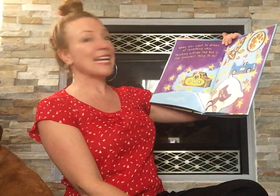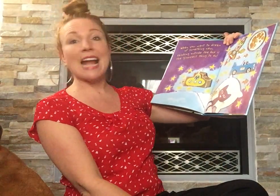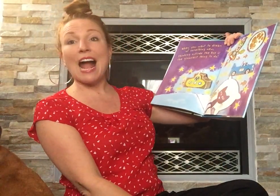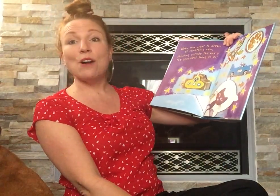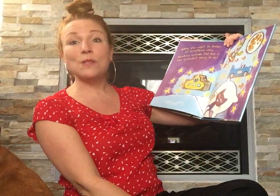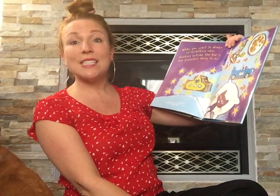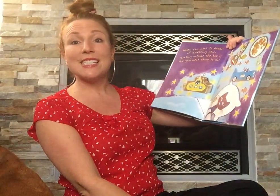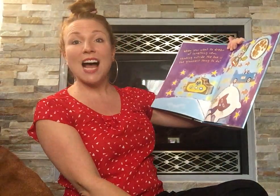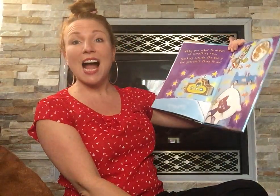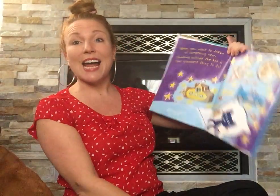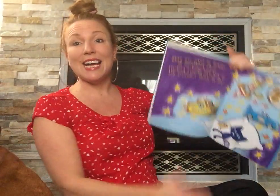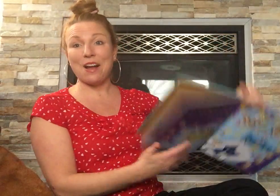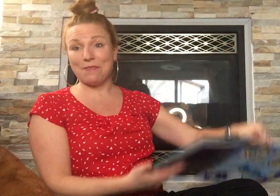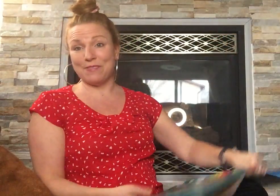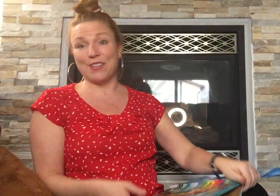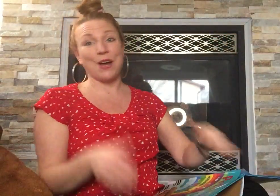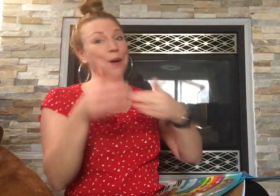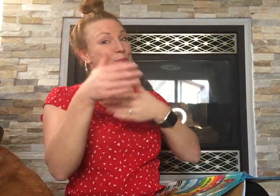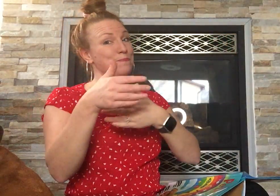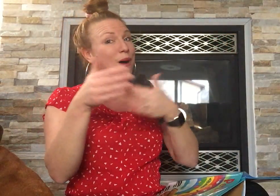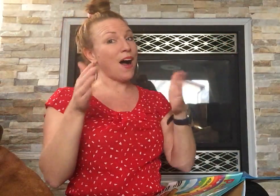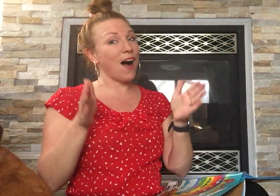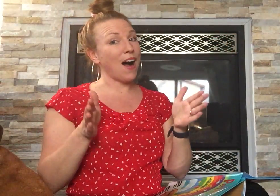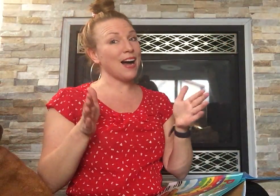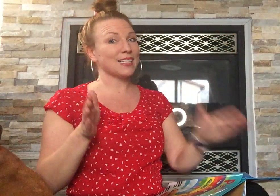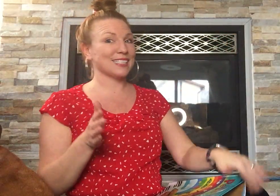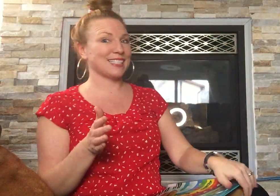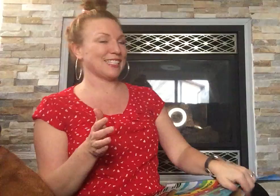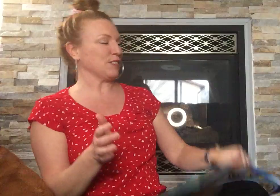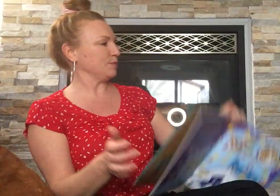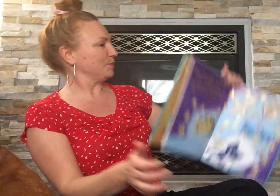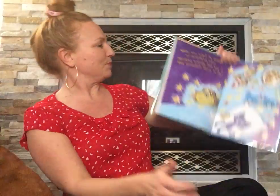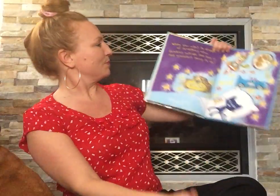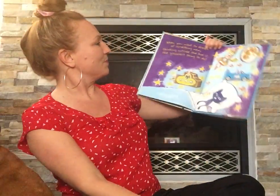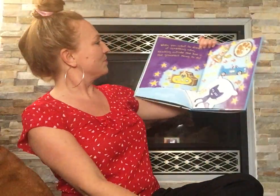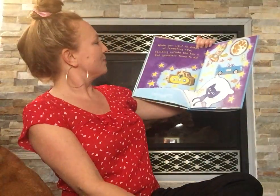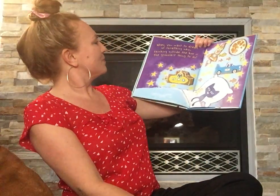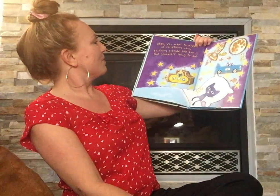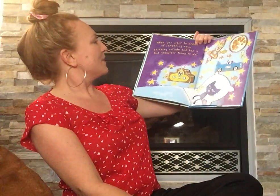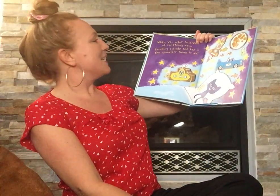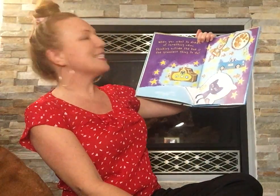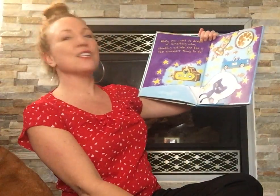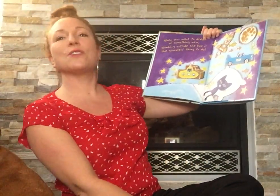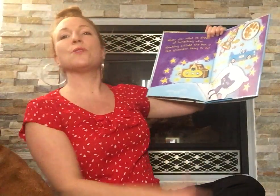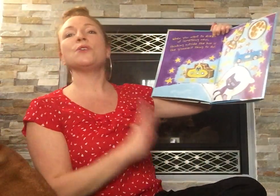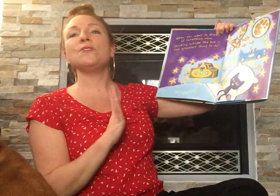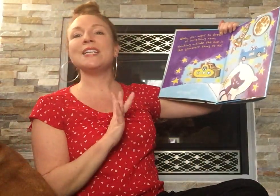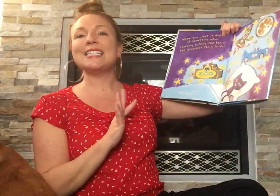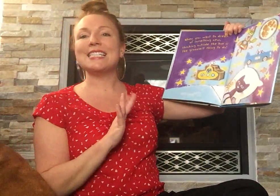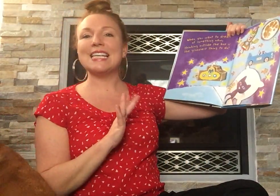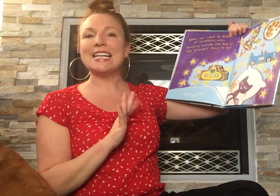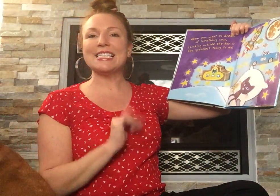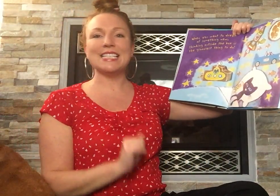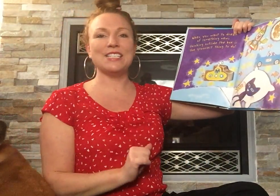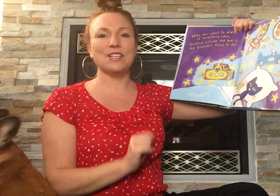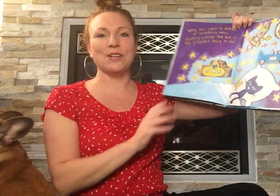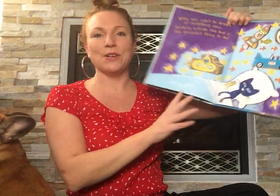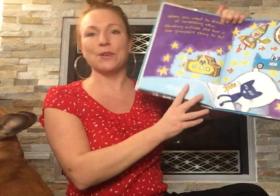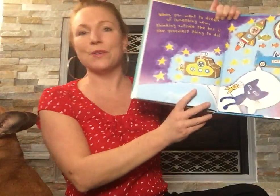thinking outside of the box is the grooviest thing to do.